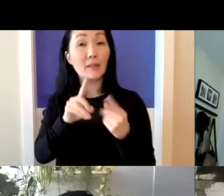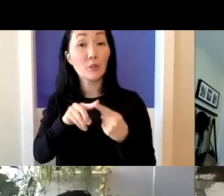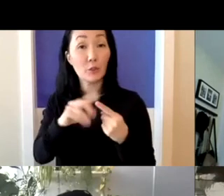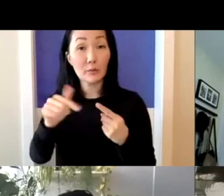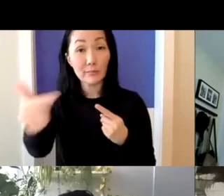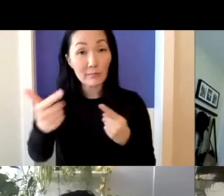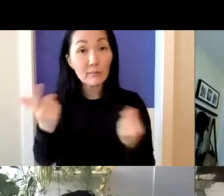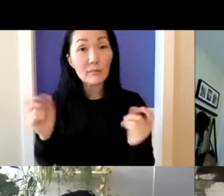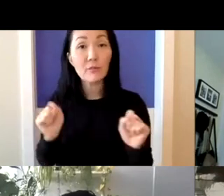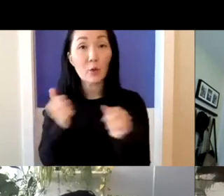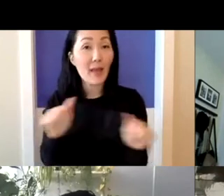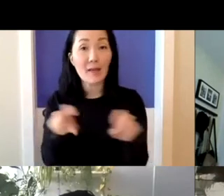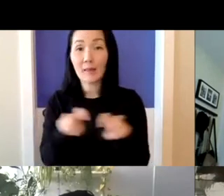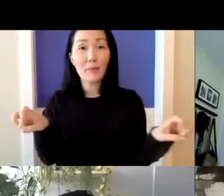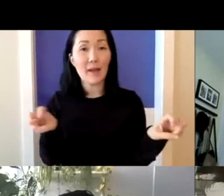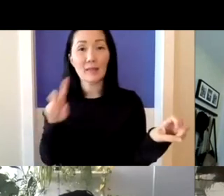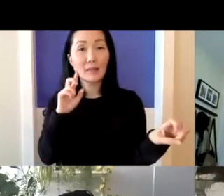that up to any of our panelists.